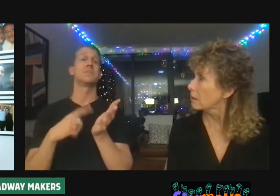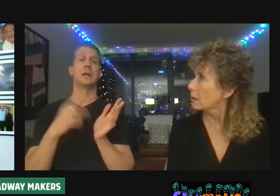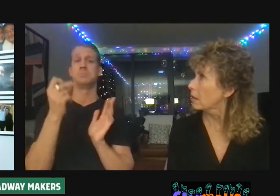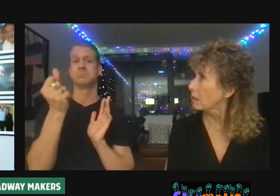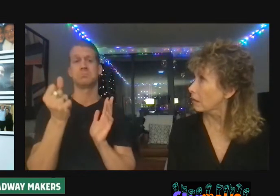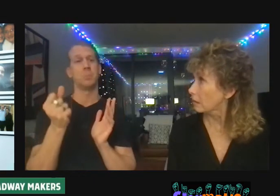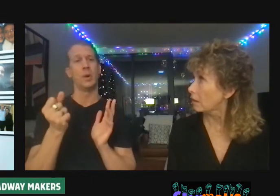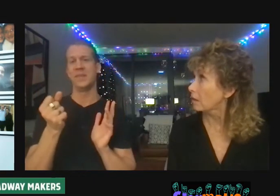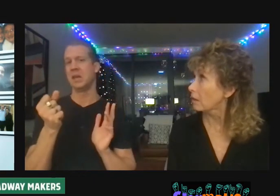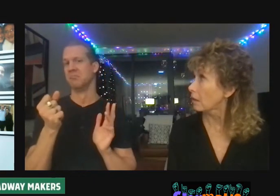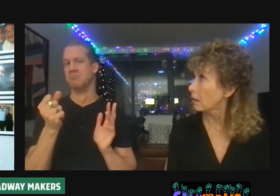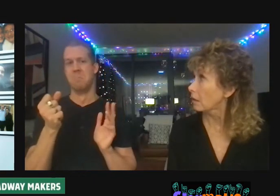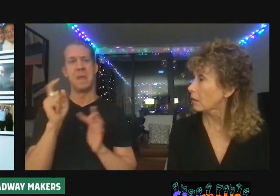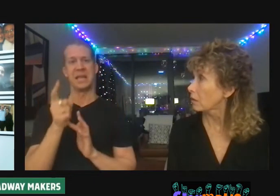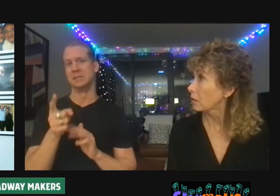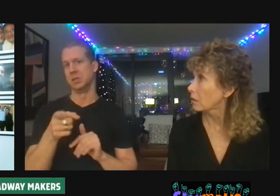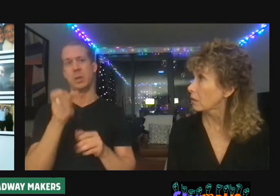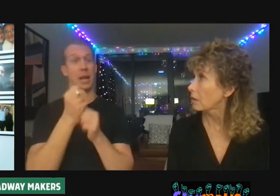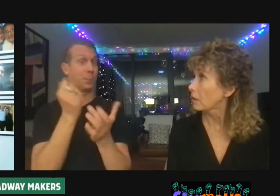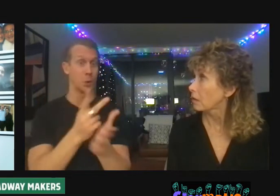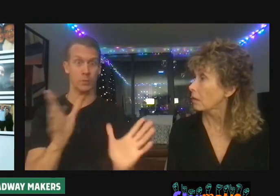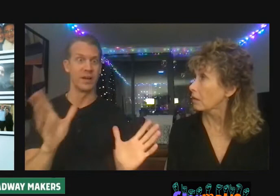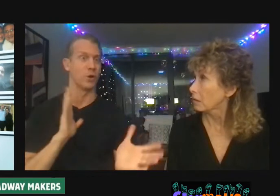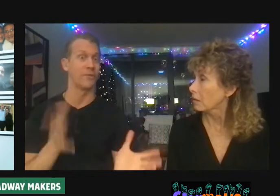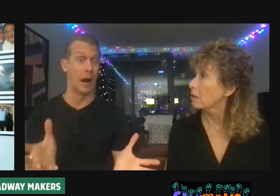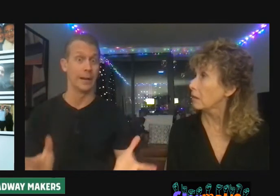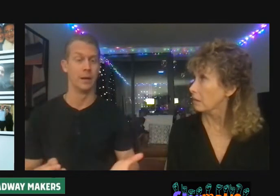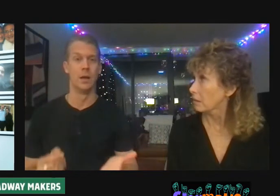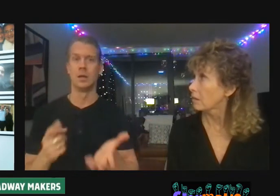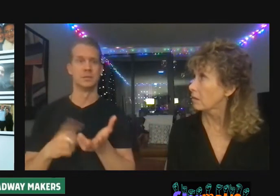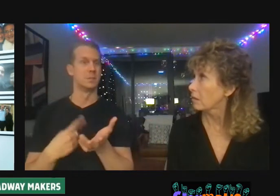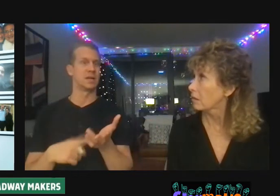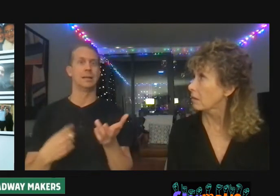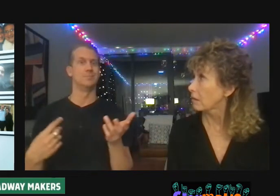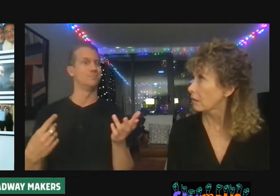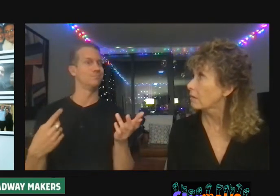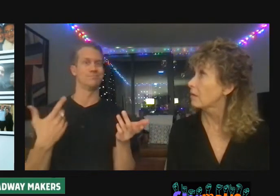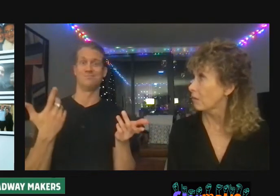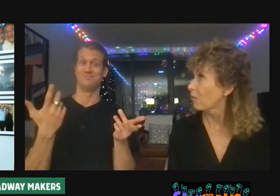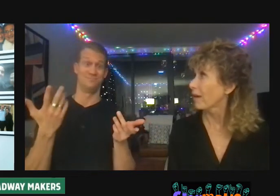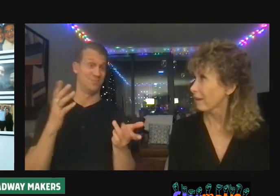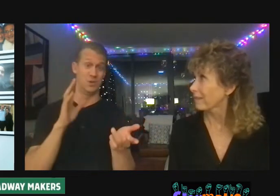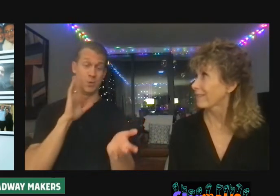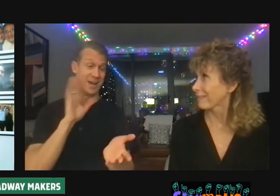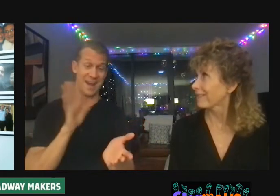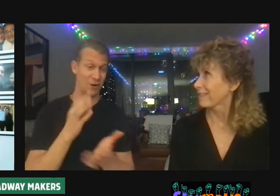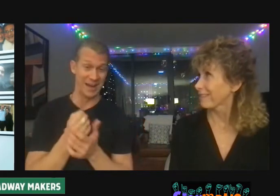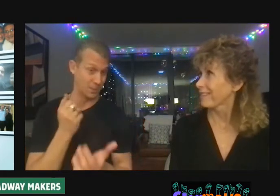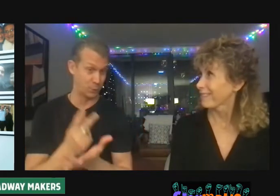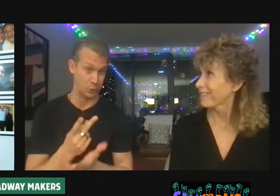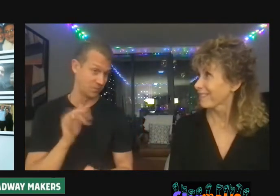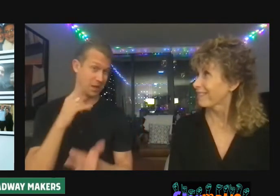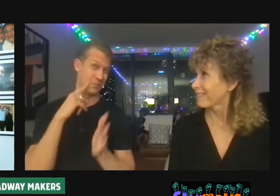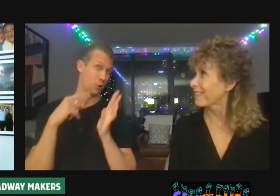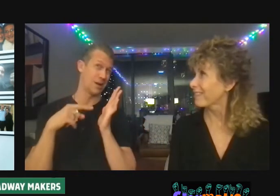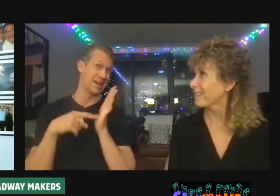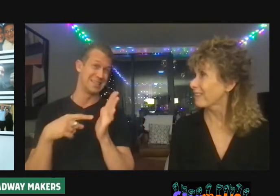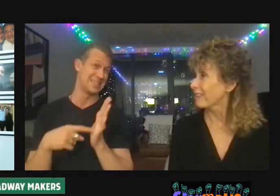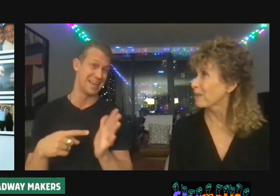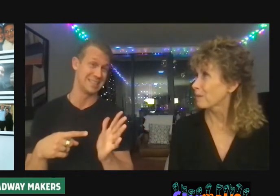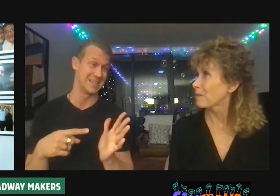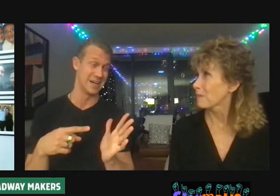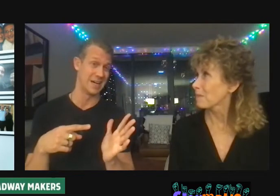and sometimes within minutes you get approved and you're fine, and sometimes you would never get approved. Like